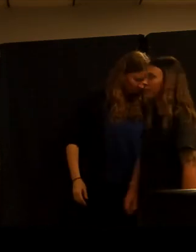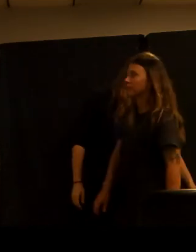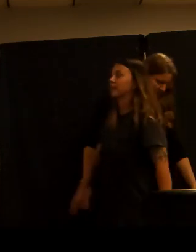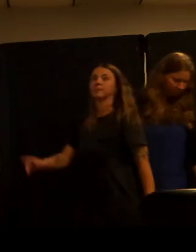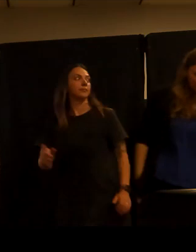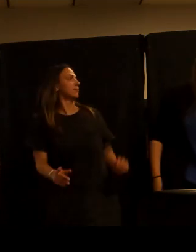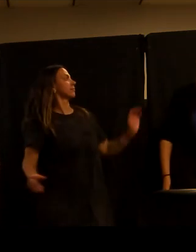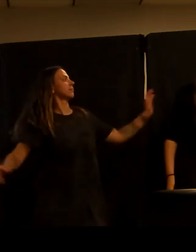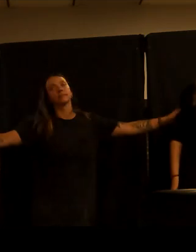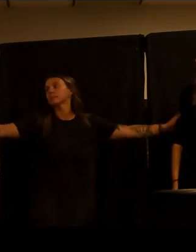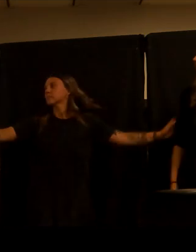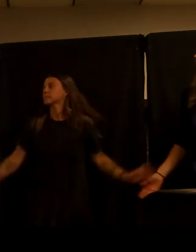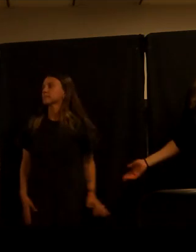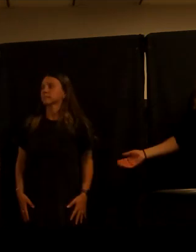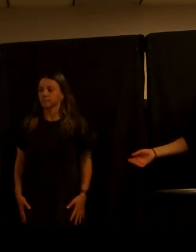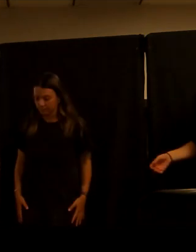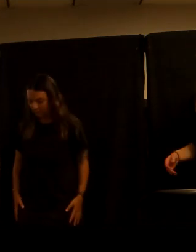DOE.